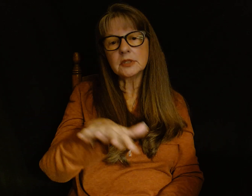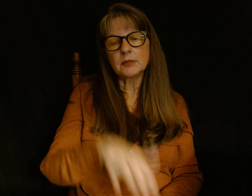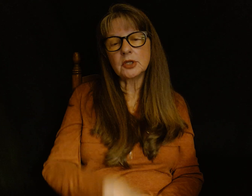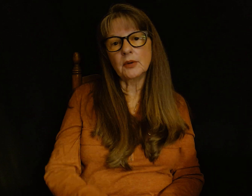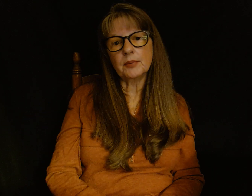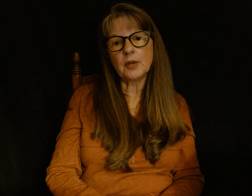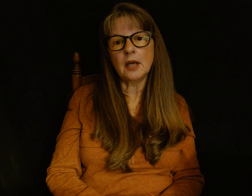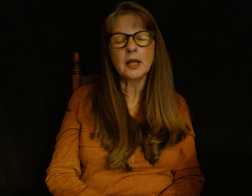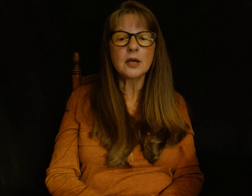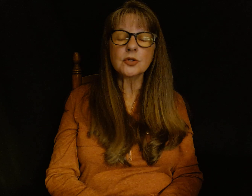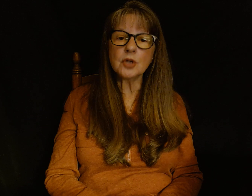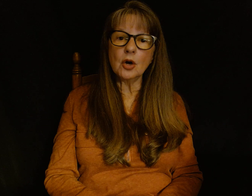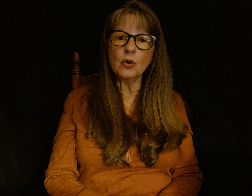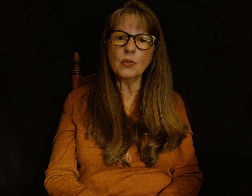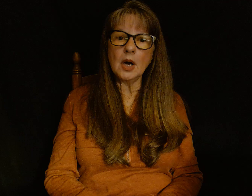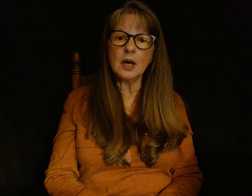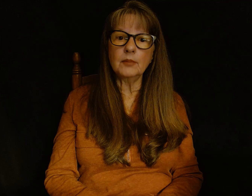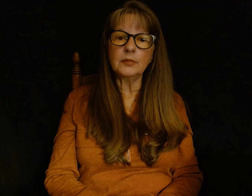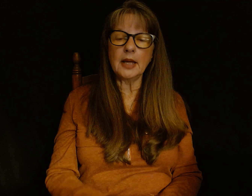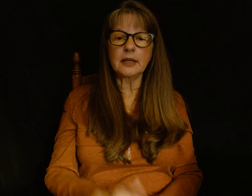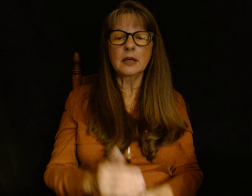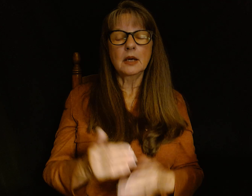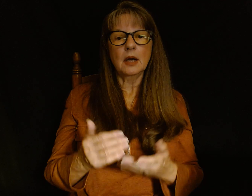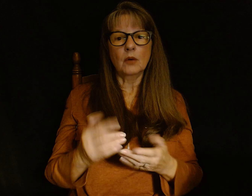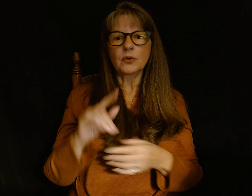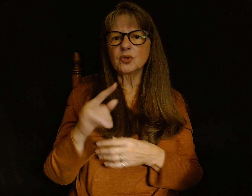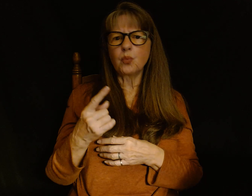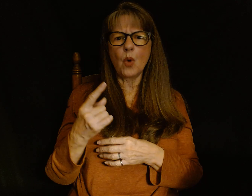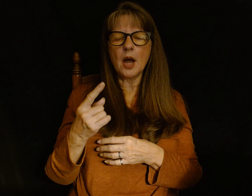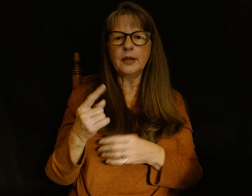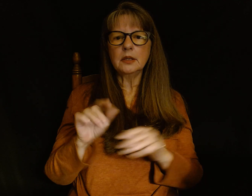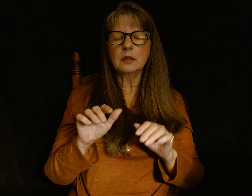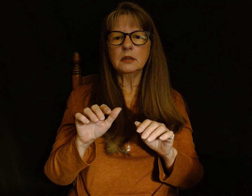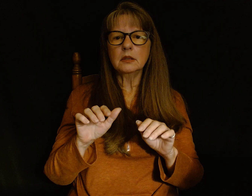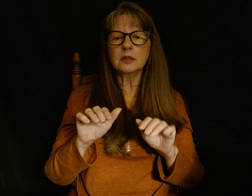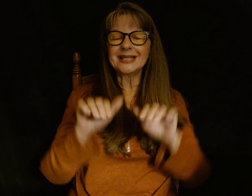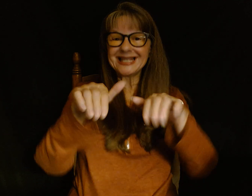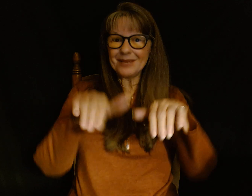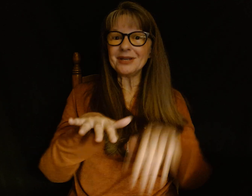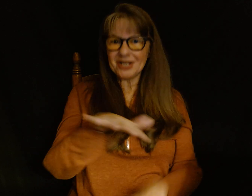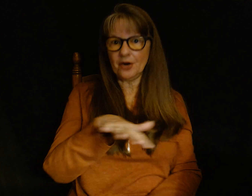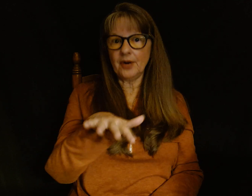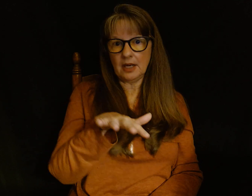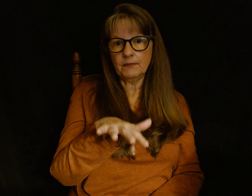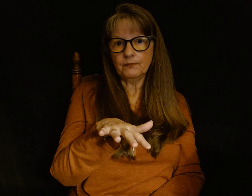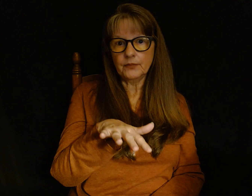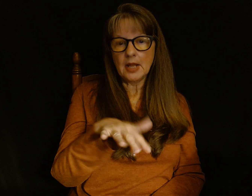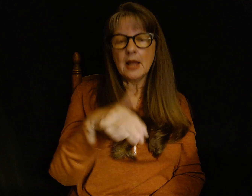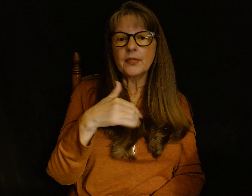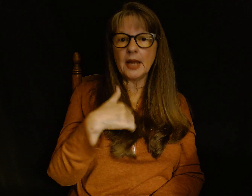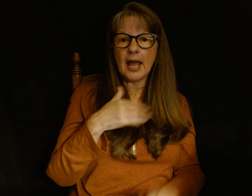Cemetery plot. So, like, there's one cemetery that